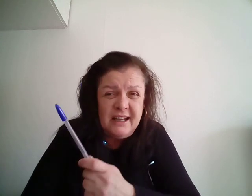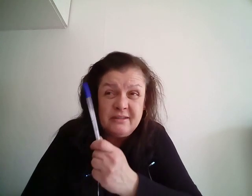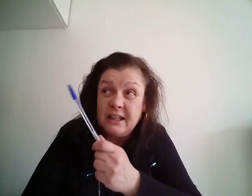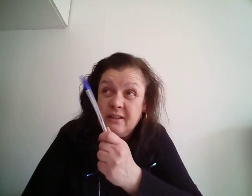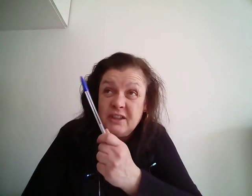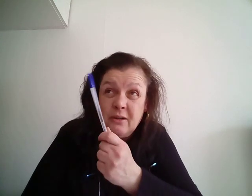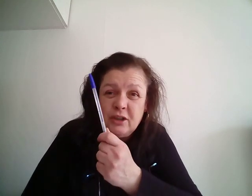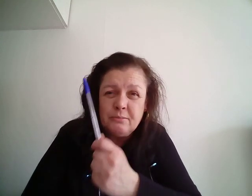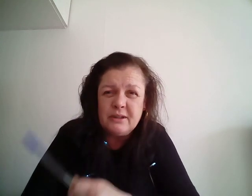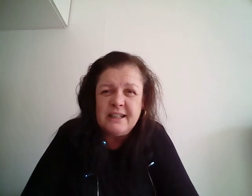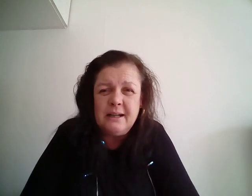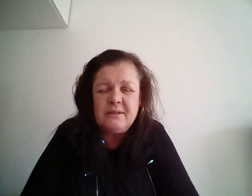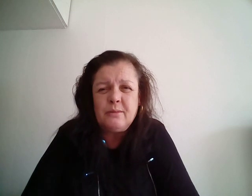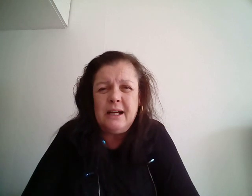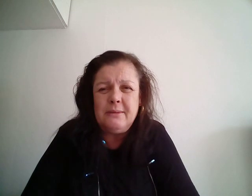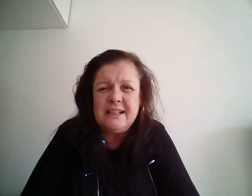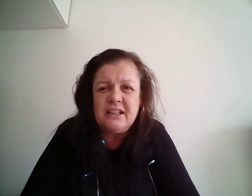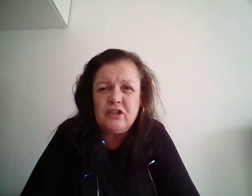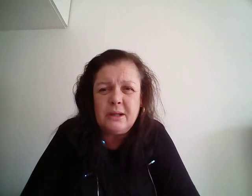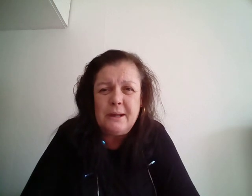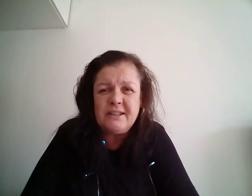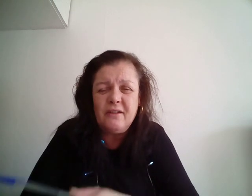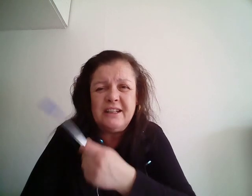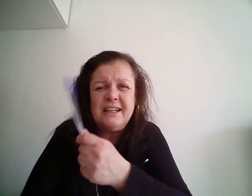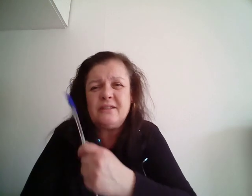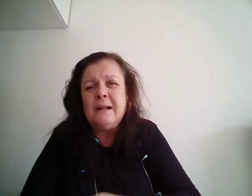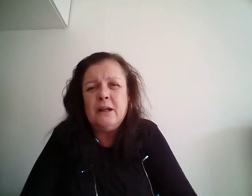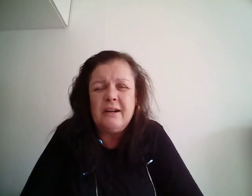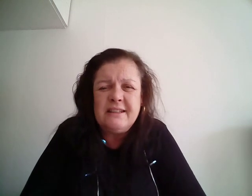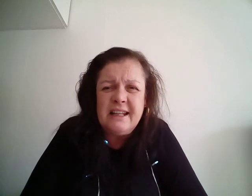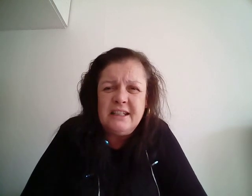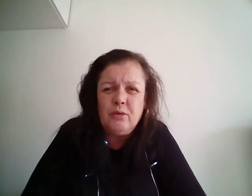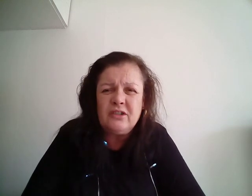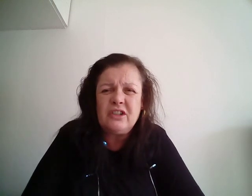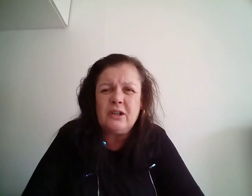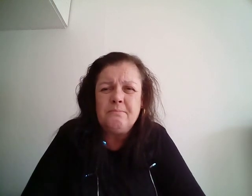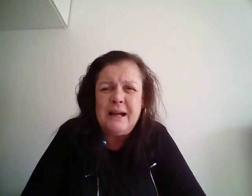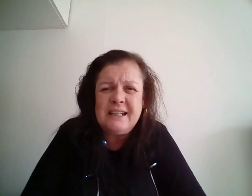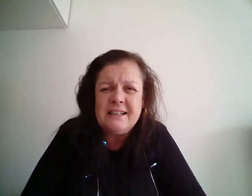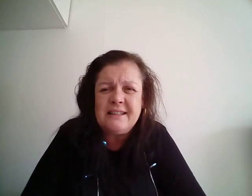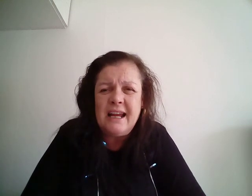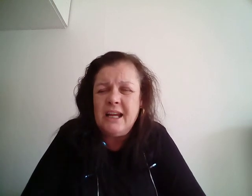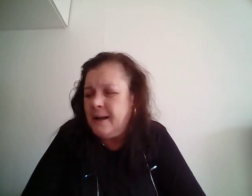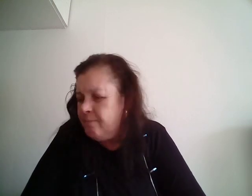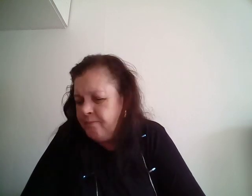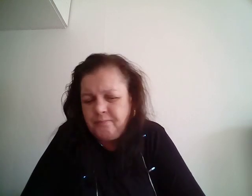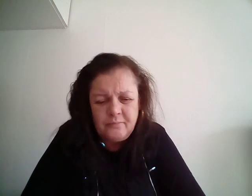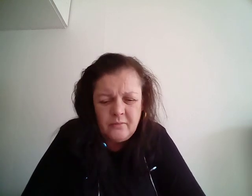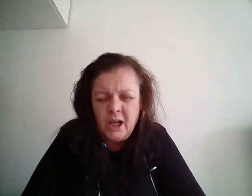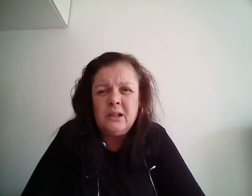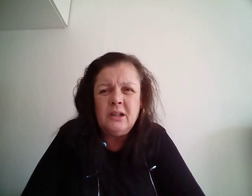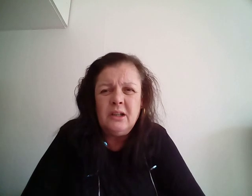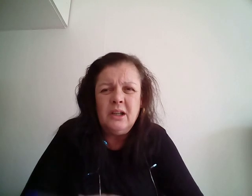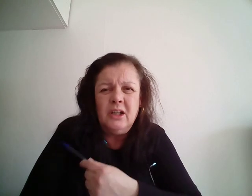that video a number of times as well, my delicious little babies, over the years, where he said he'd want to come back as a, you